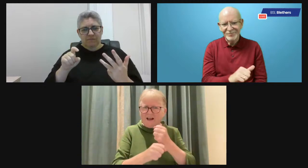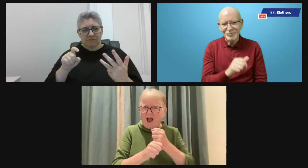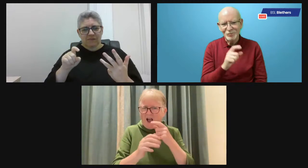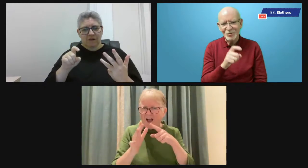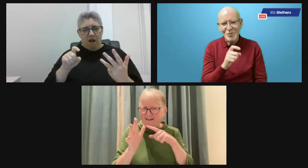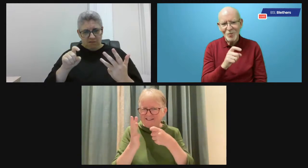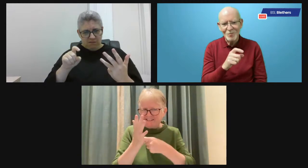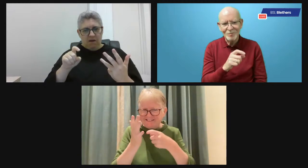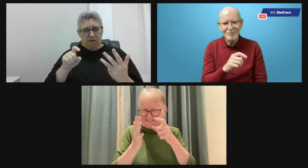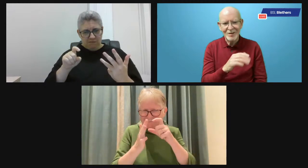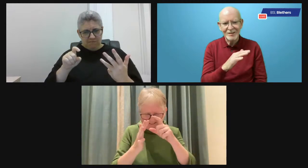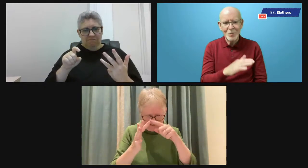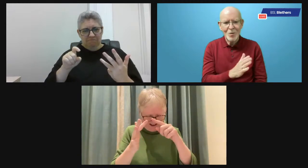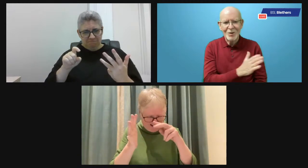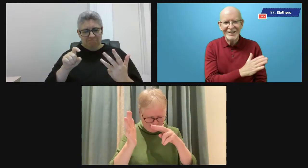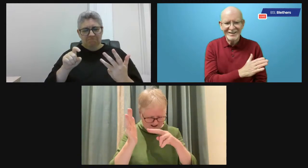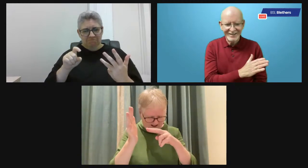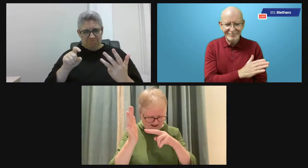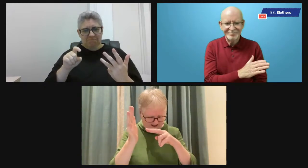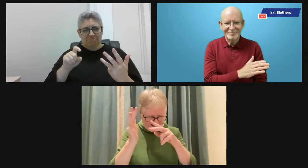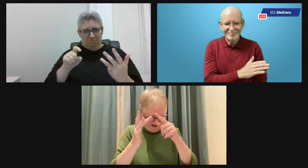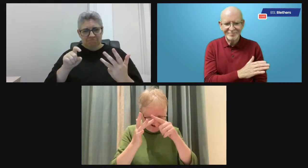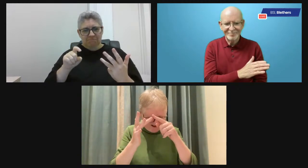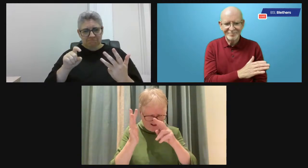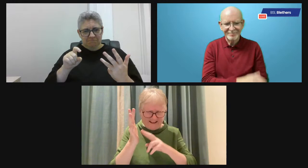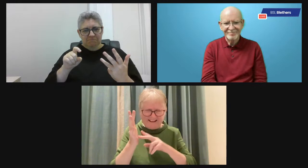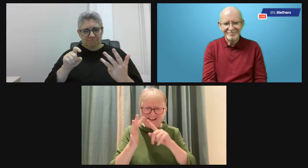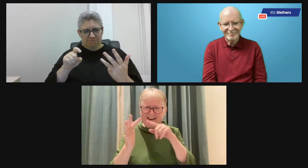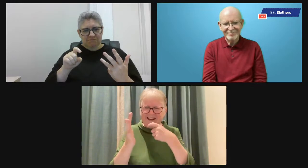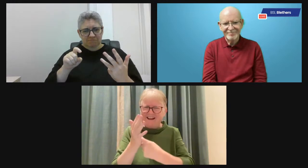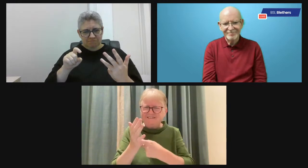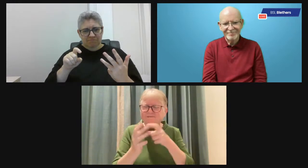Jo Gardner. Yep.